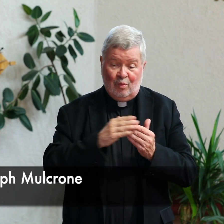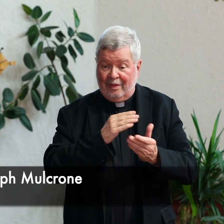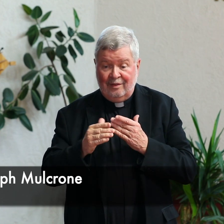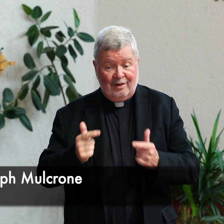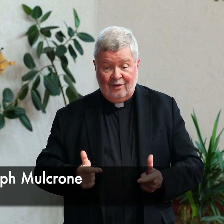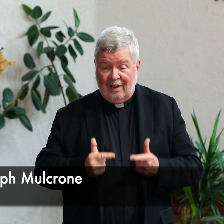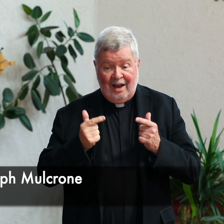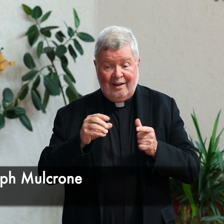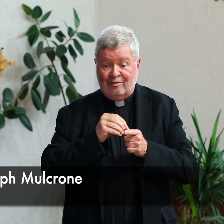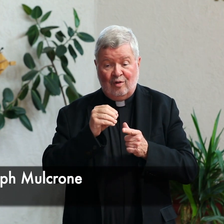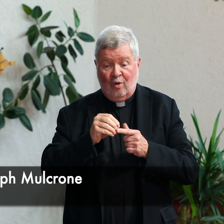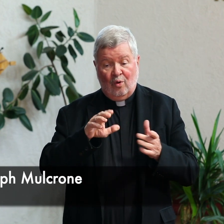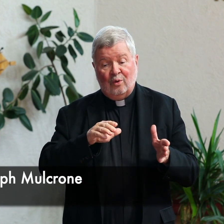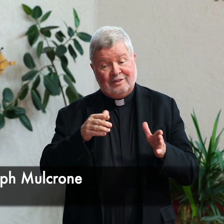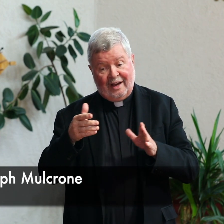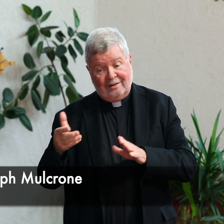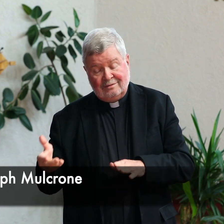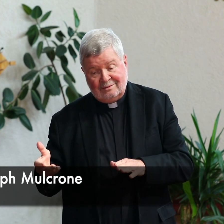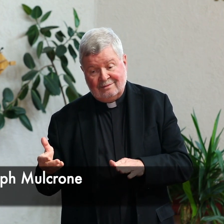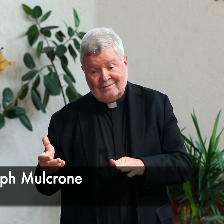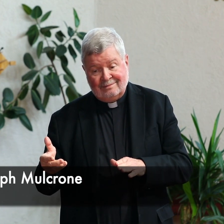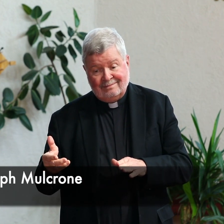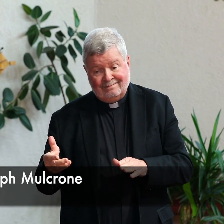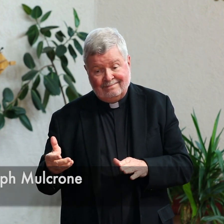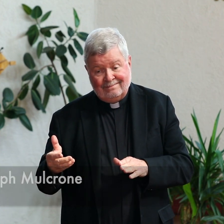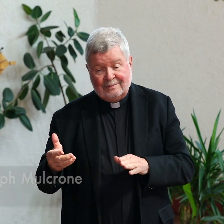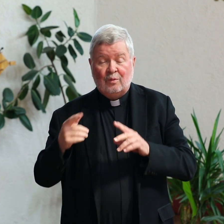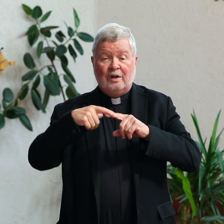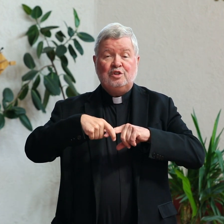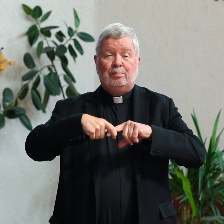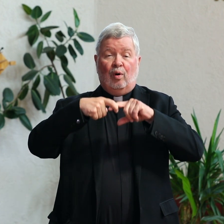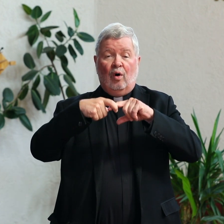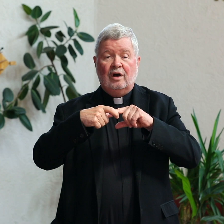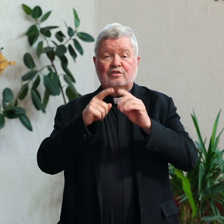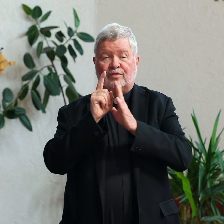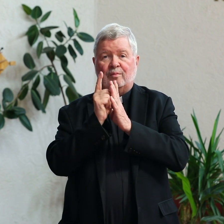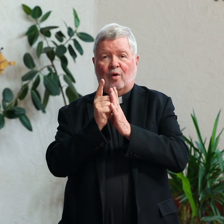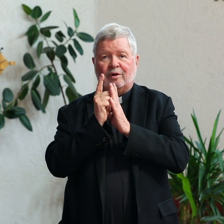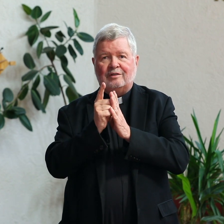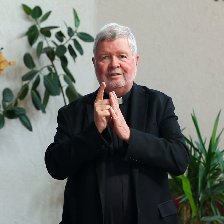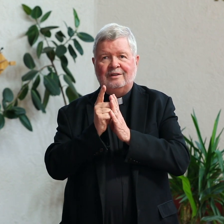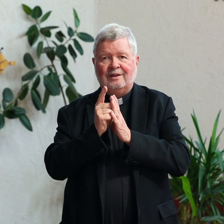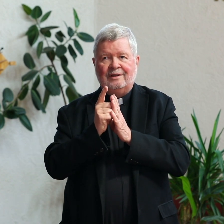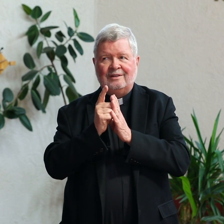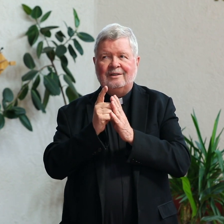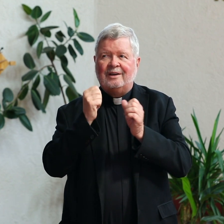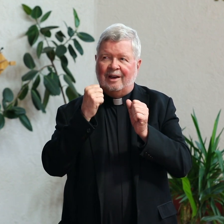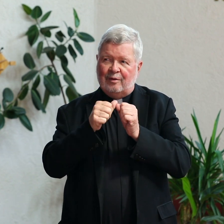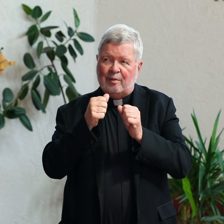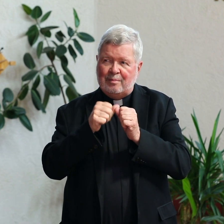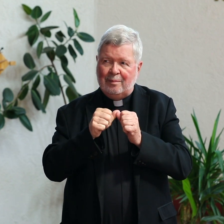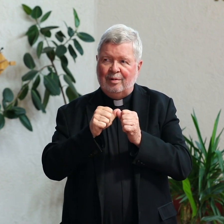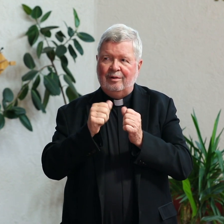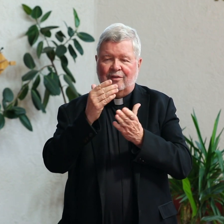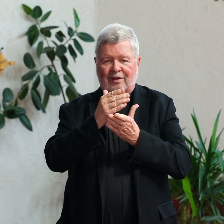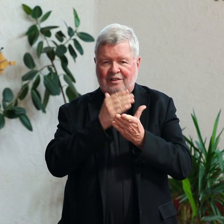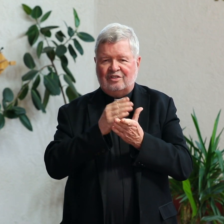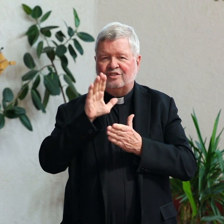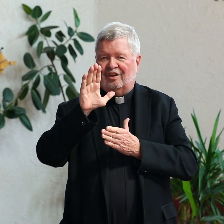whether they're alive or dead, why don't you pause for a moment and remember the lessons of